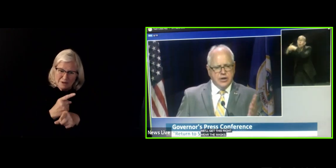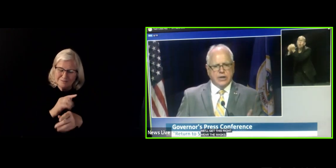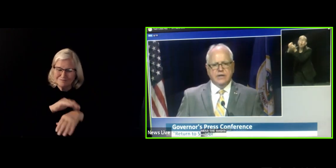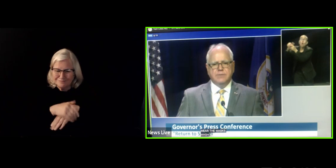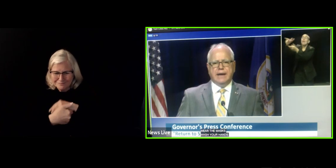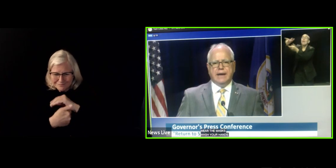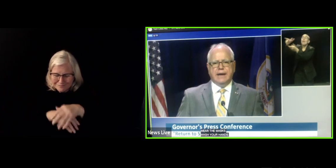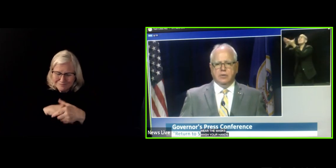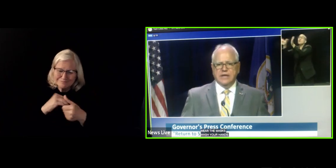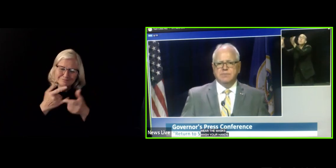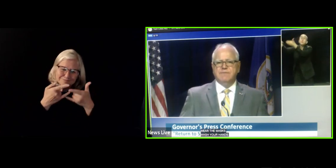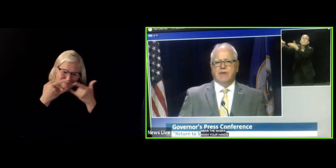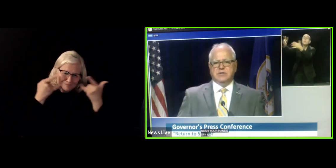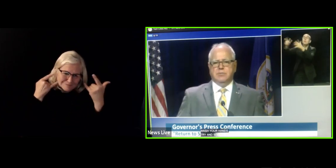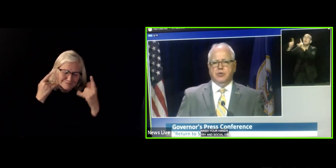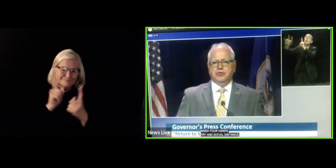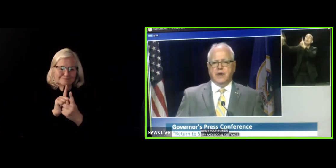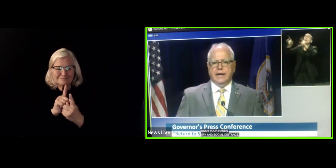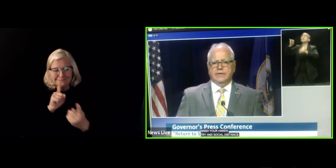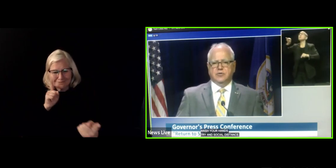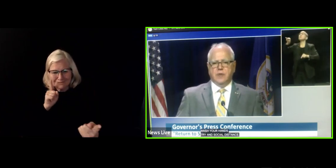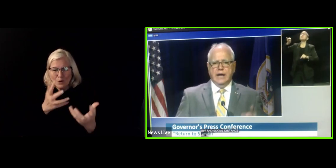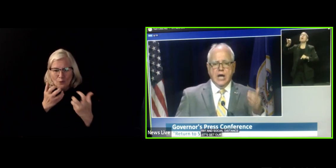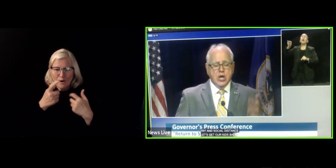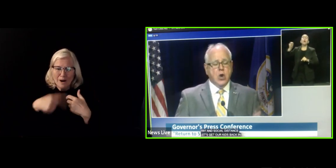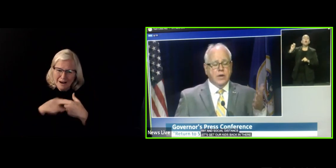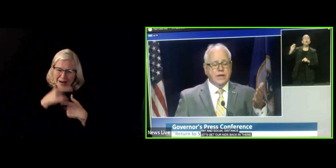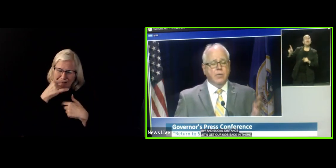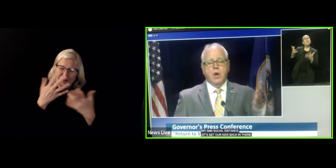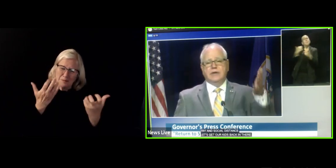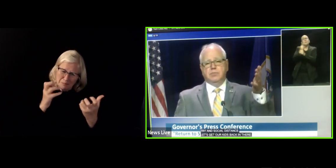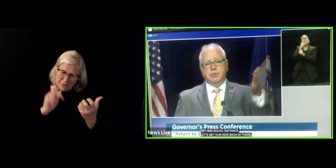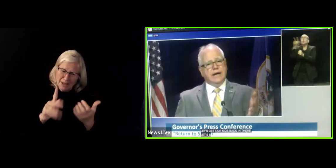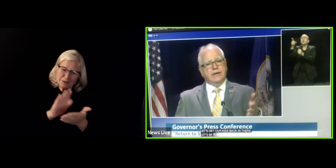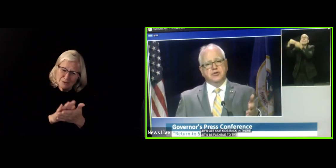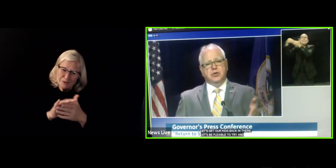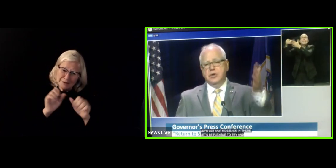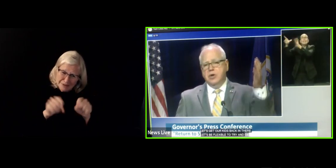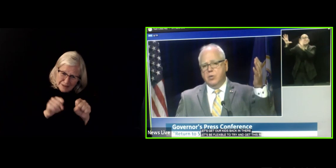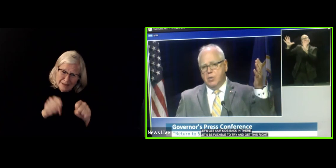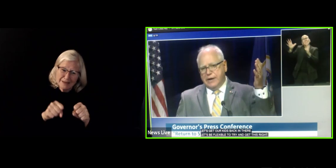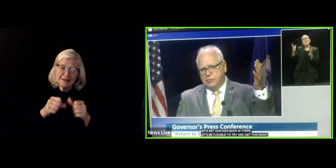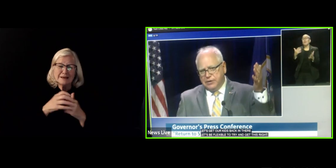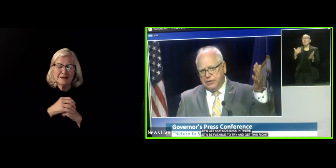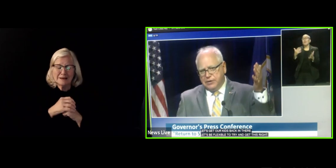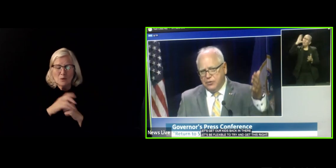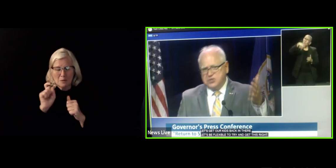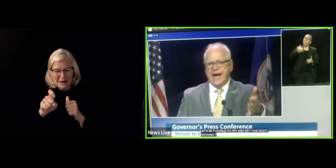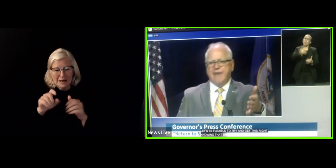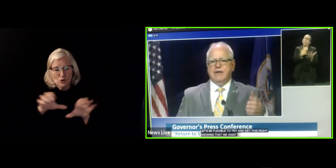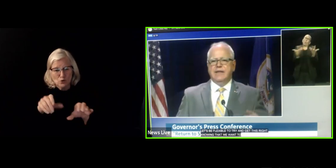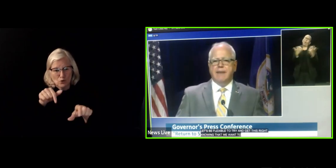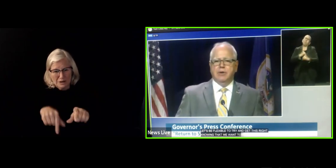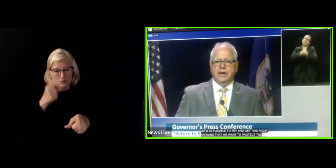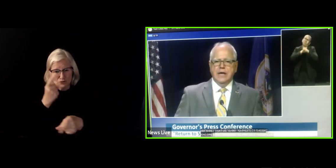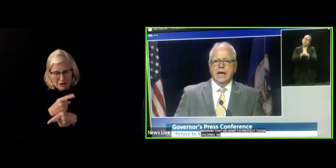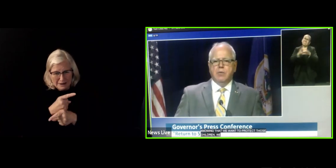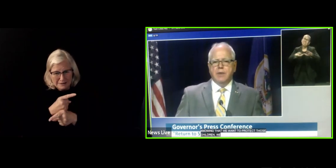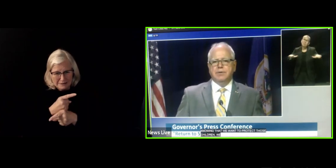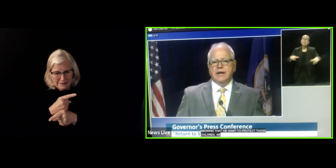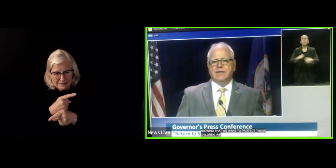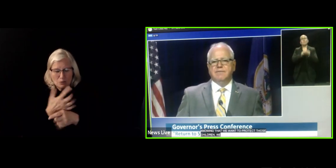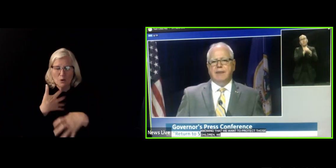get our kids back in there. Let's be flexible to try and get this right, knowing that we want to protect those children. We want to protect those staff in that building, and